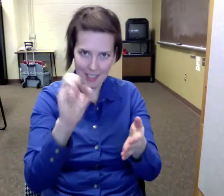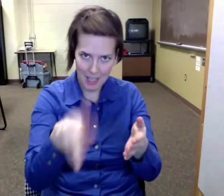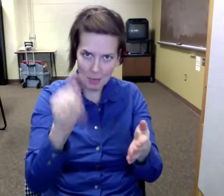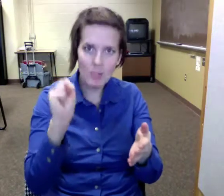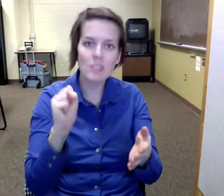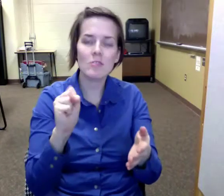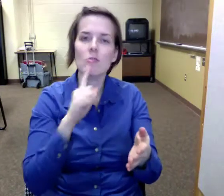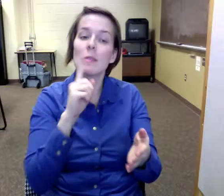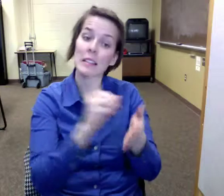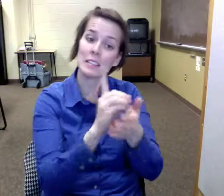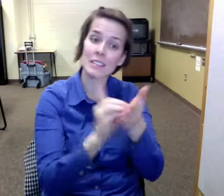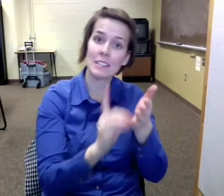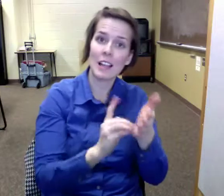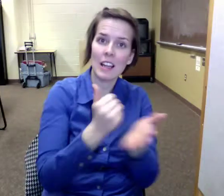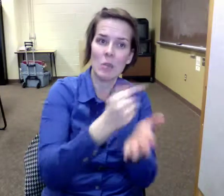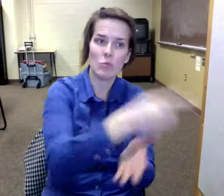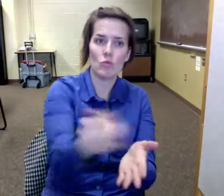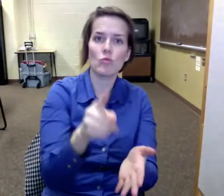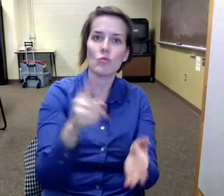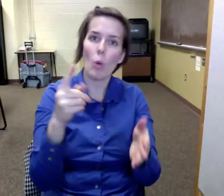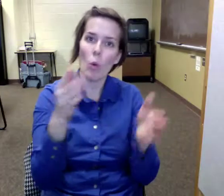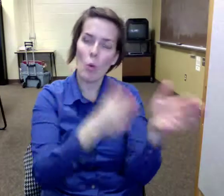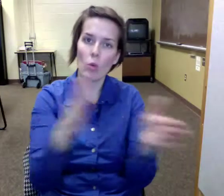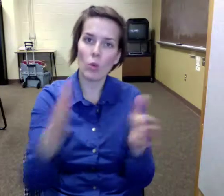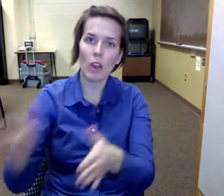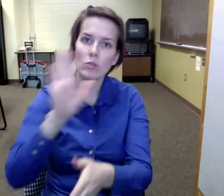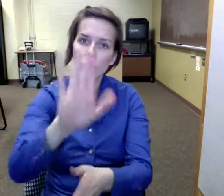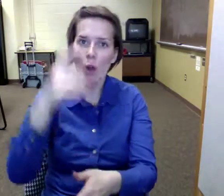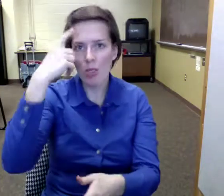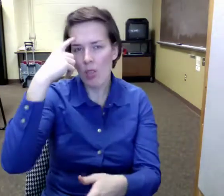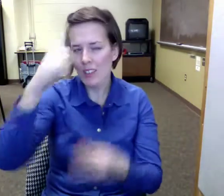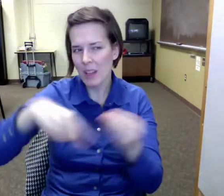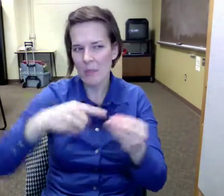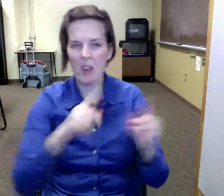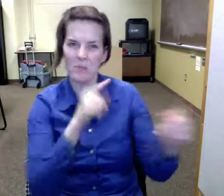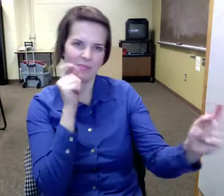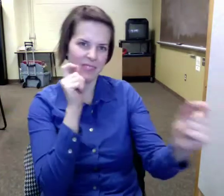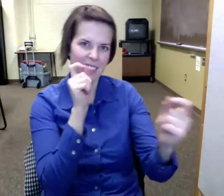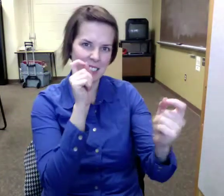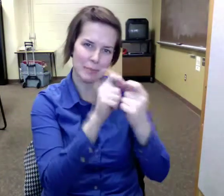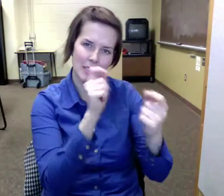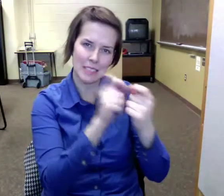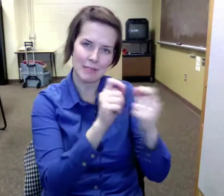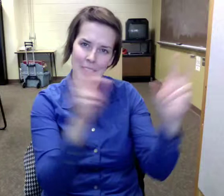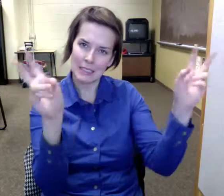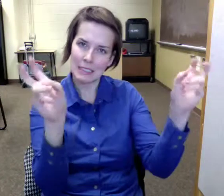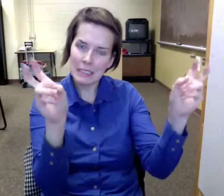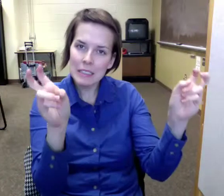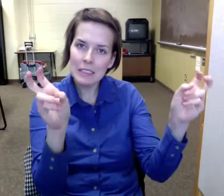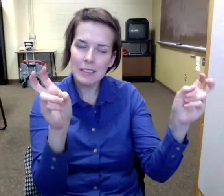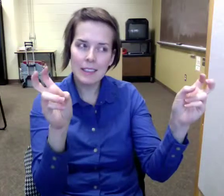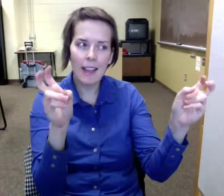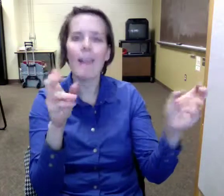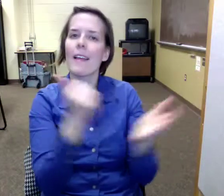to help you organize your thoughts about a particular subject and help you identify ways to look at your topic, whatever it is, more